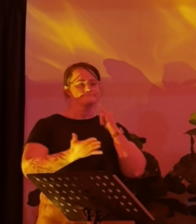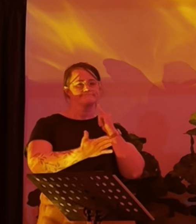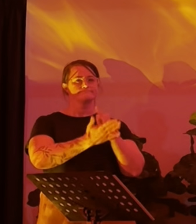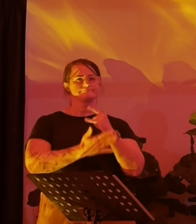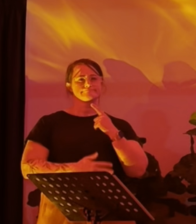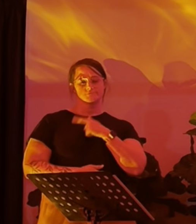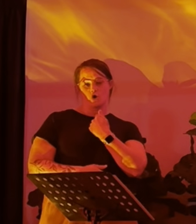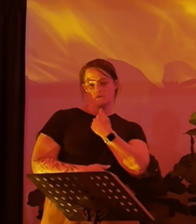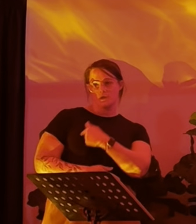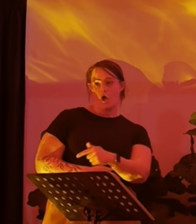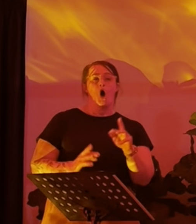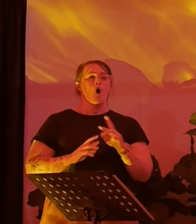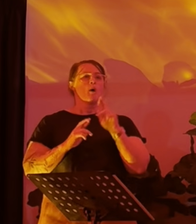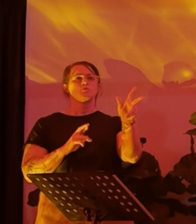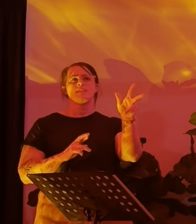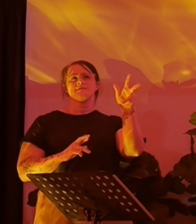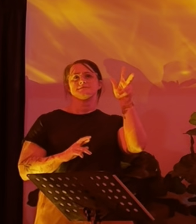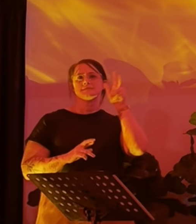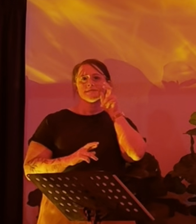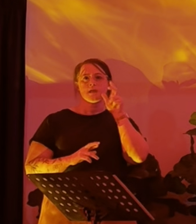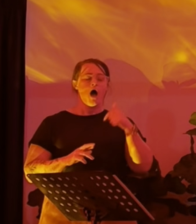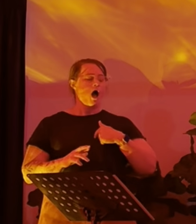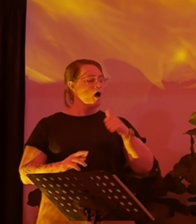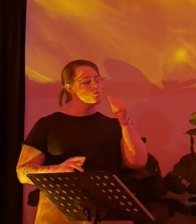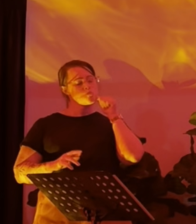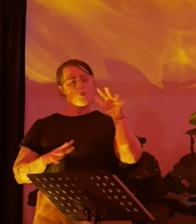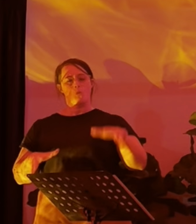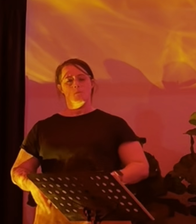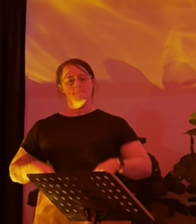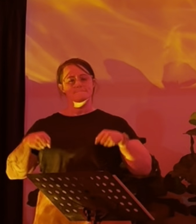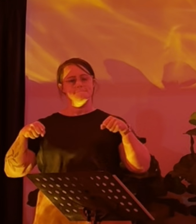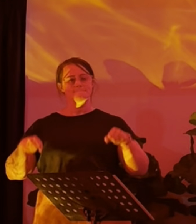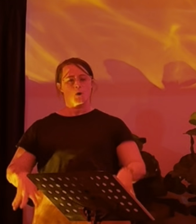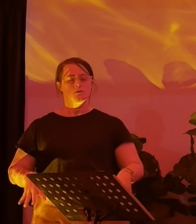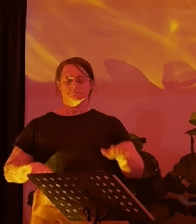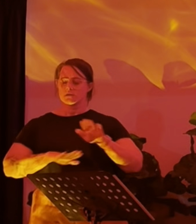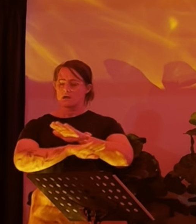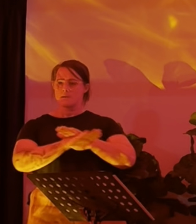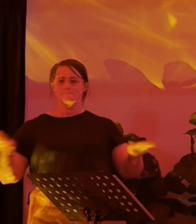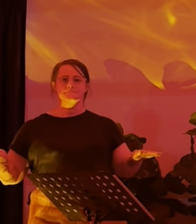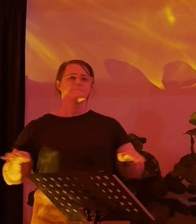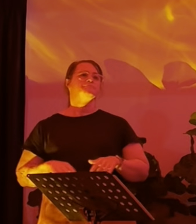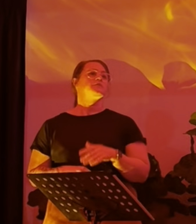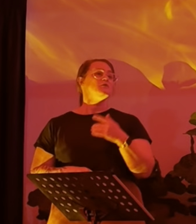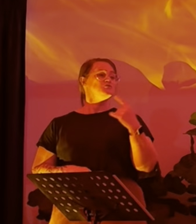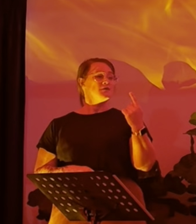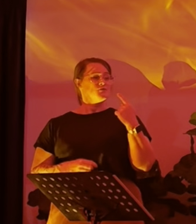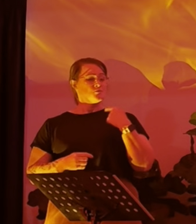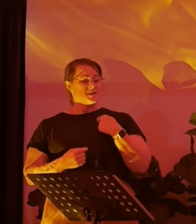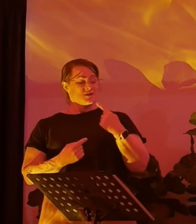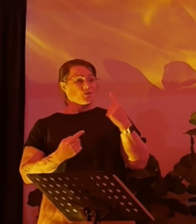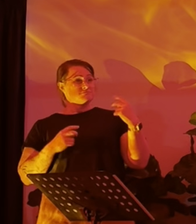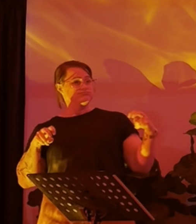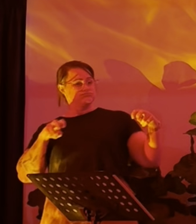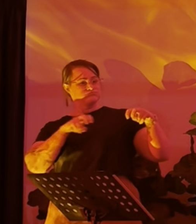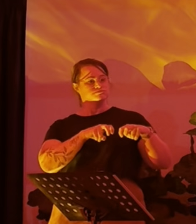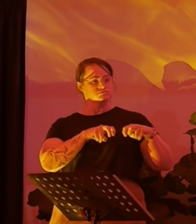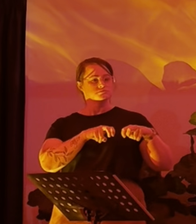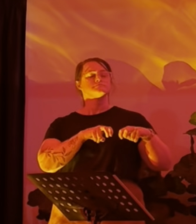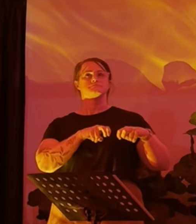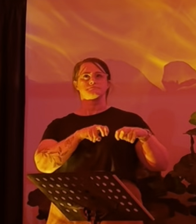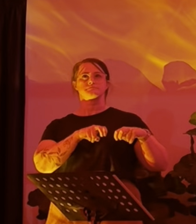that. I just hope that you listen and heed my words of caution, cause I ain't trying to hear no shit about getting an abortion. You let me in and we sit on the